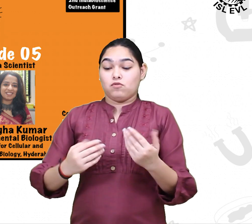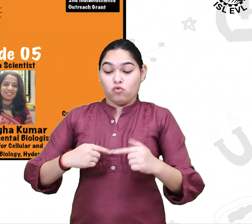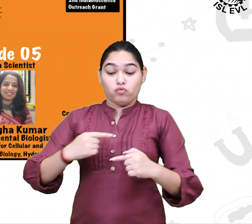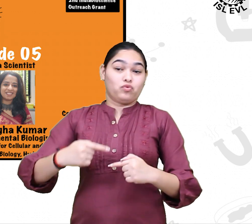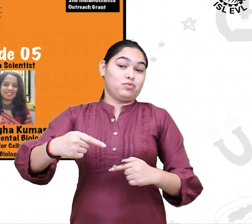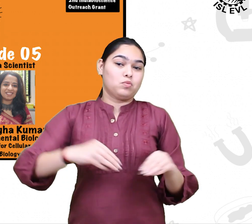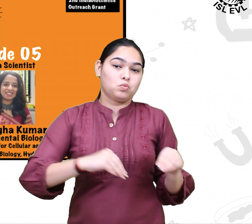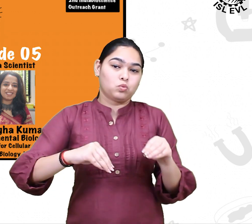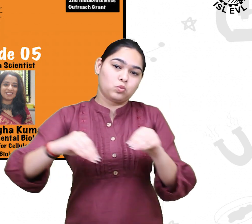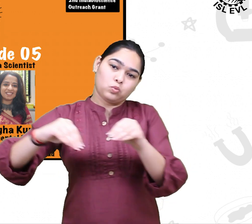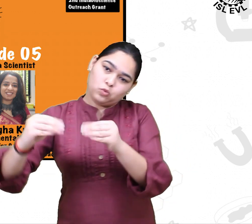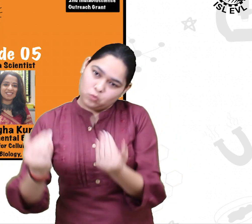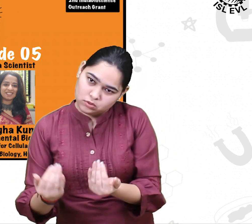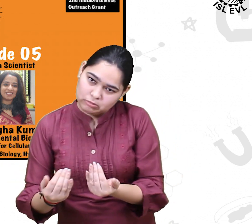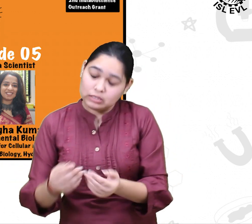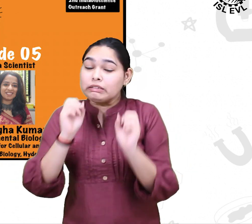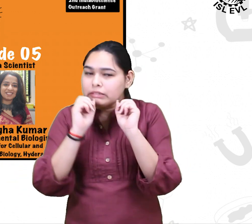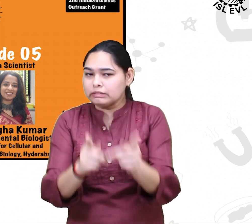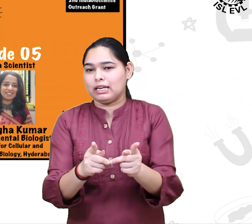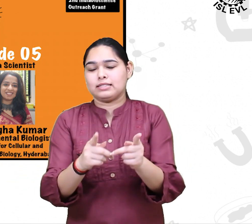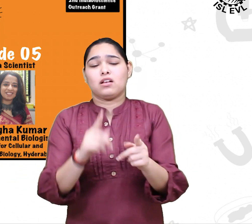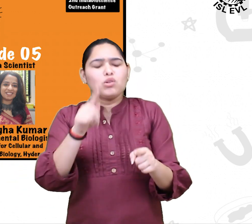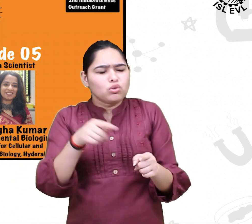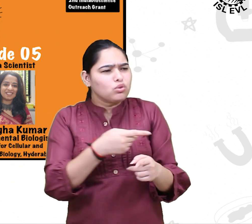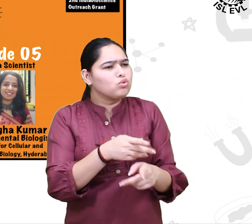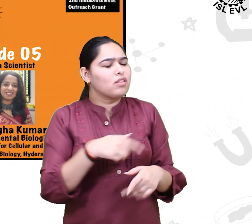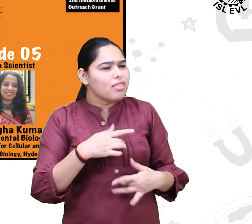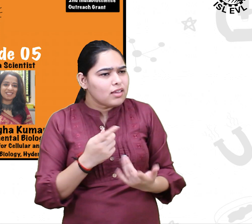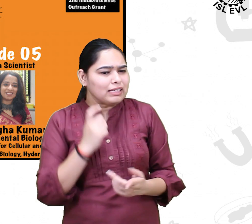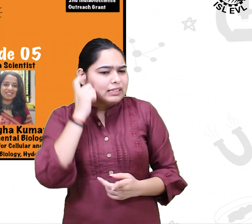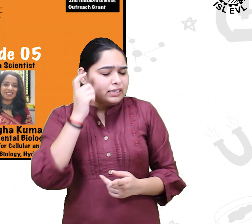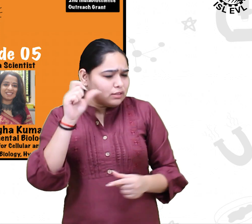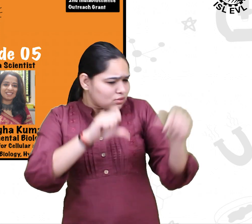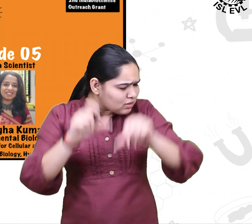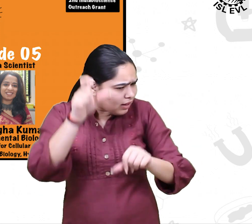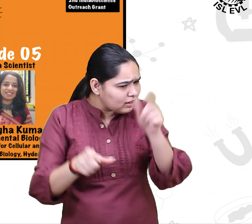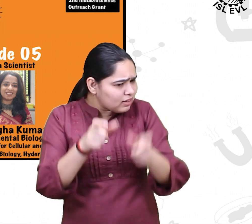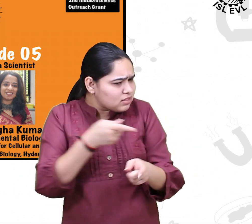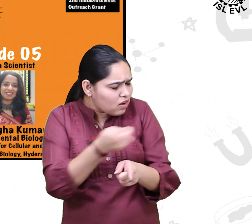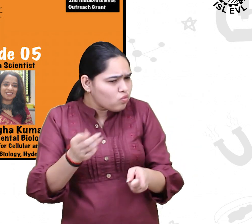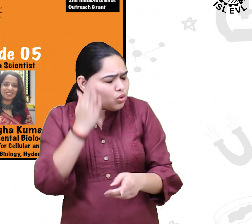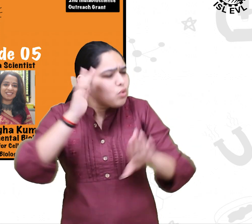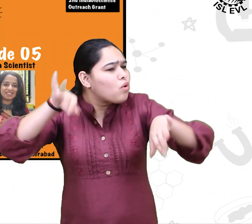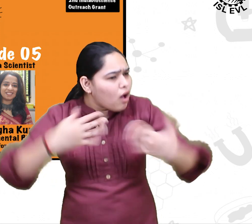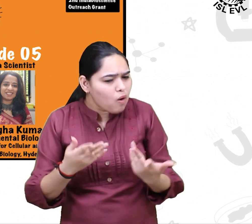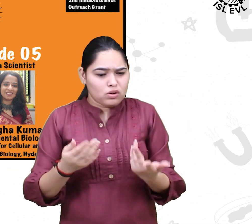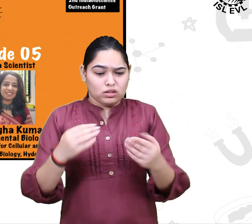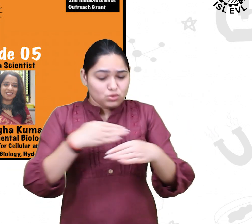it on. Exactly. And how do scientists know that the mutation was only in this particular